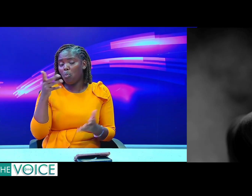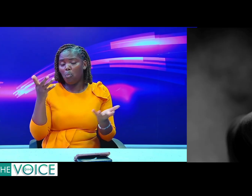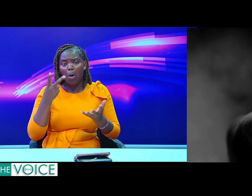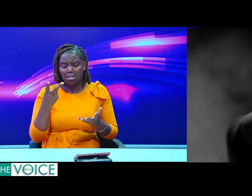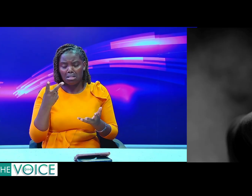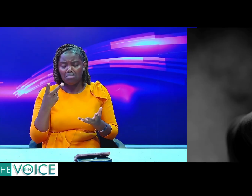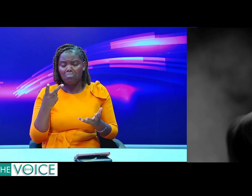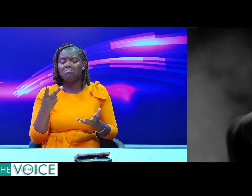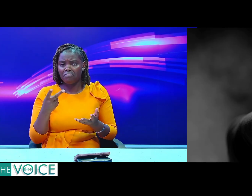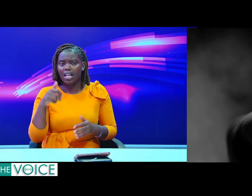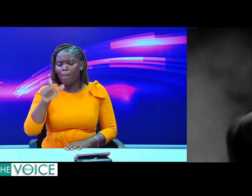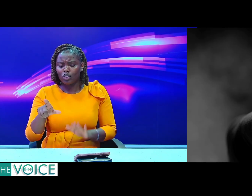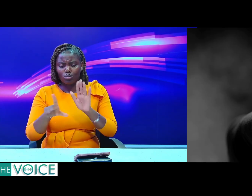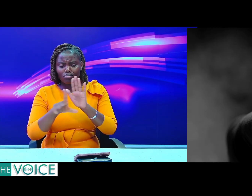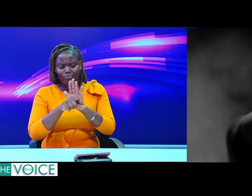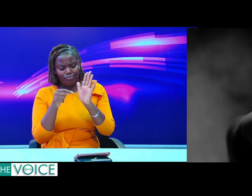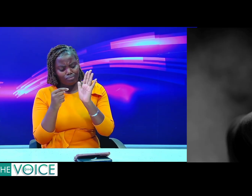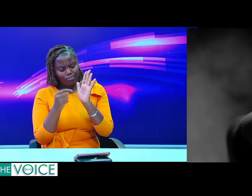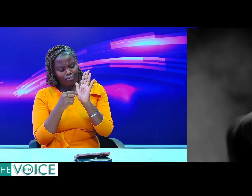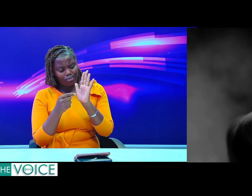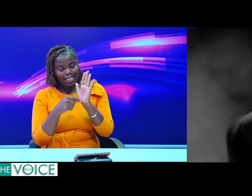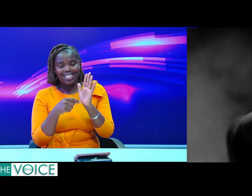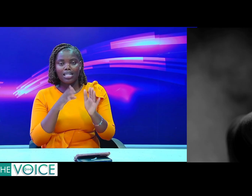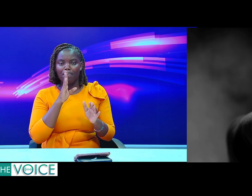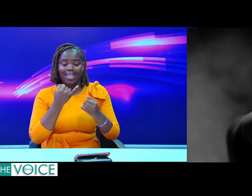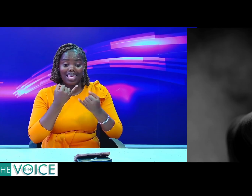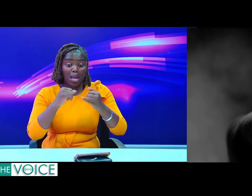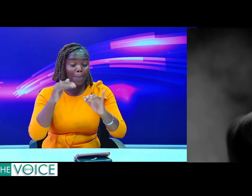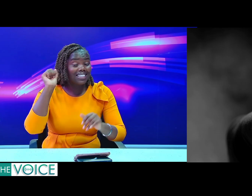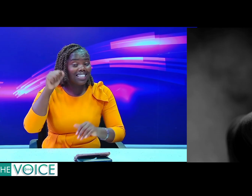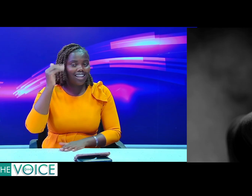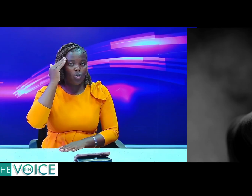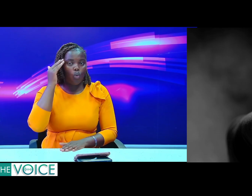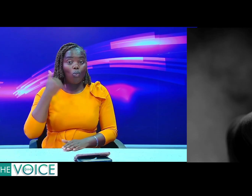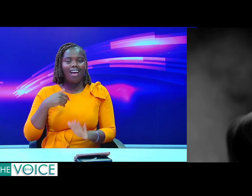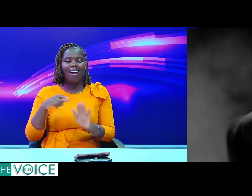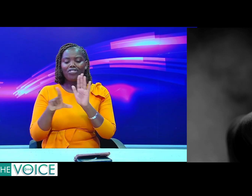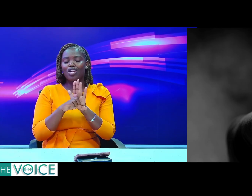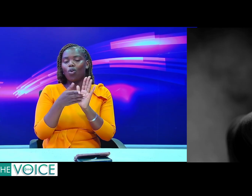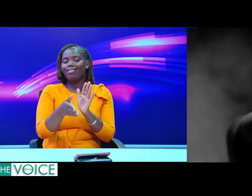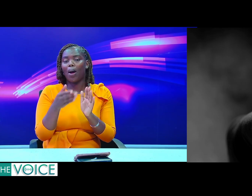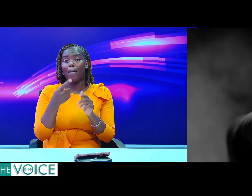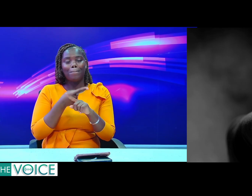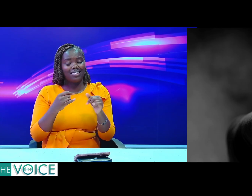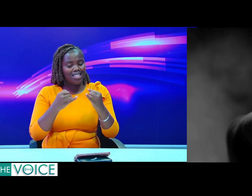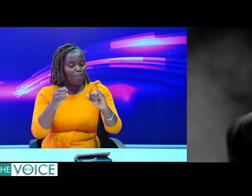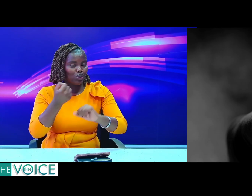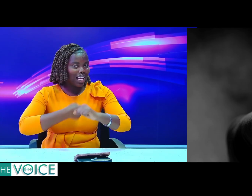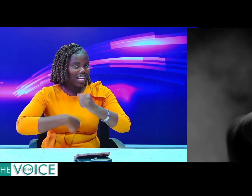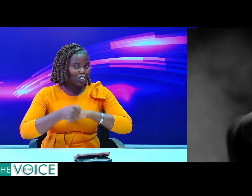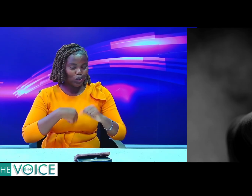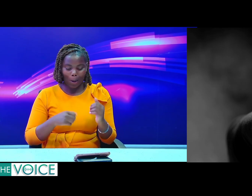to protect us, and the law should be able to say whenever someone experiences one or two of